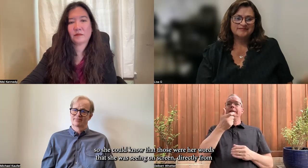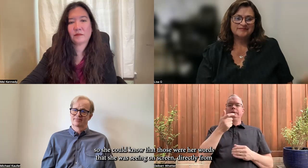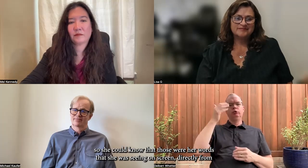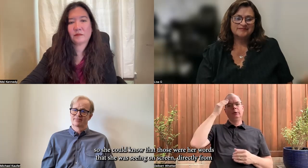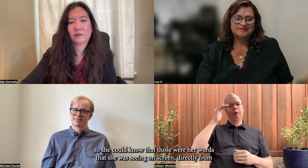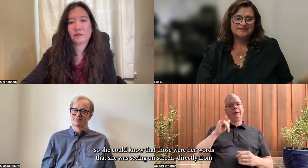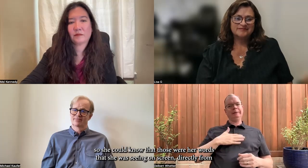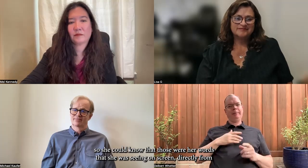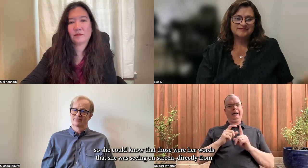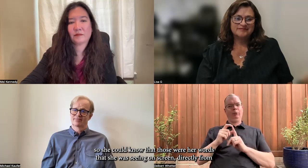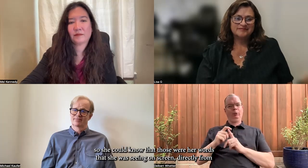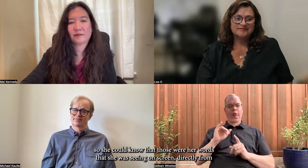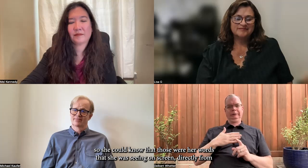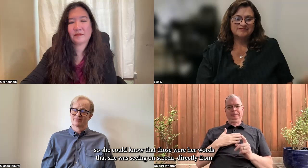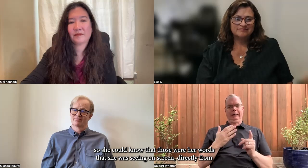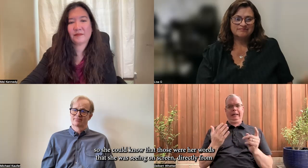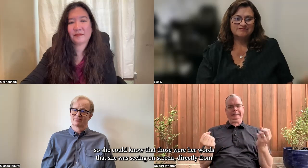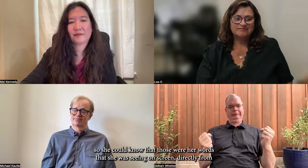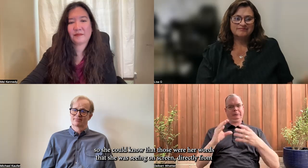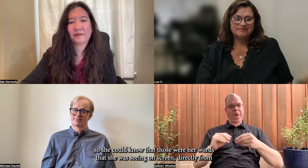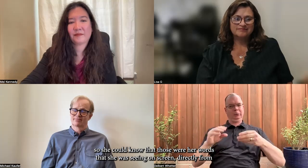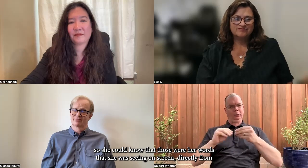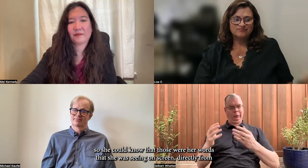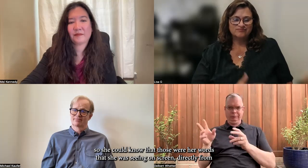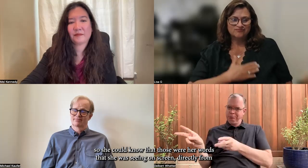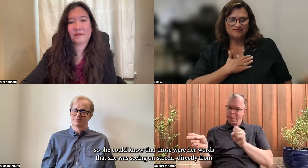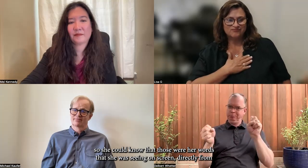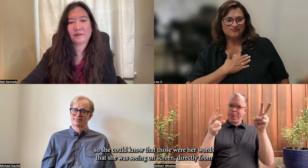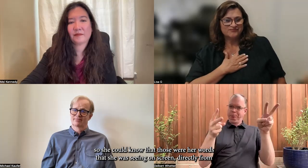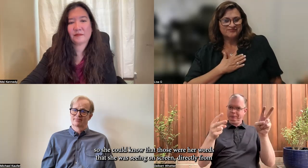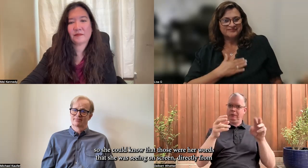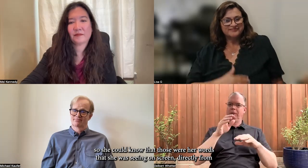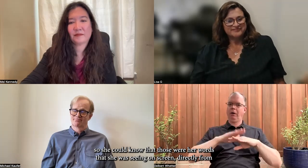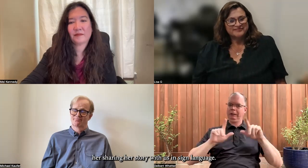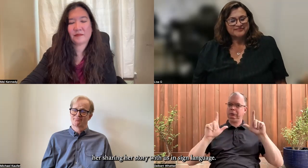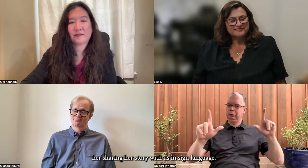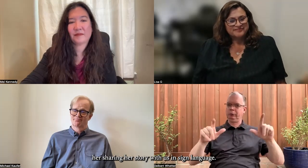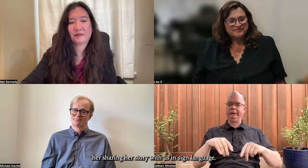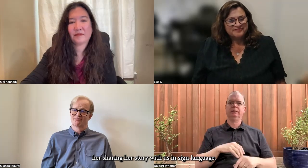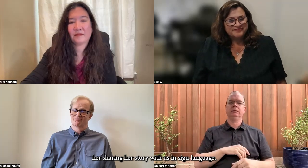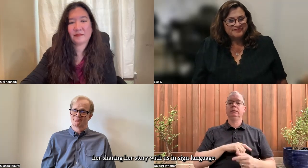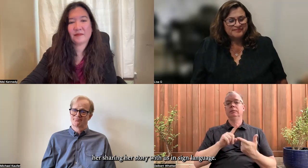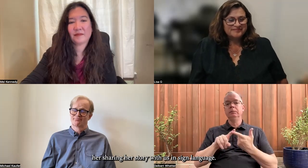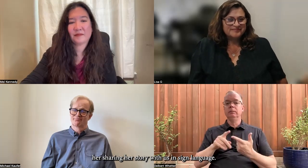know that those were her words that she was seeing on screen, directly from her sharing her story with us in sign